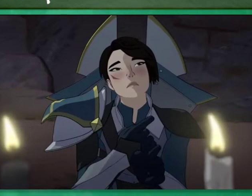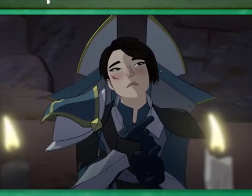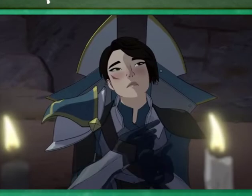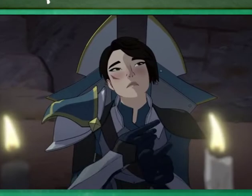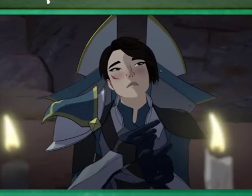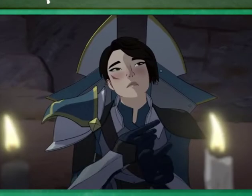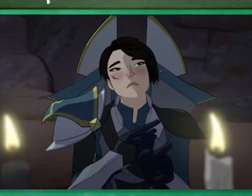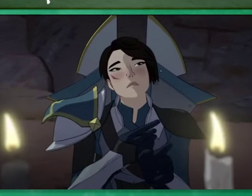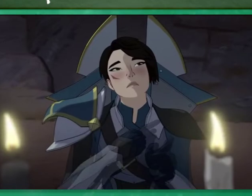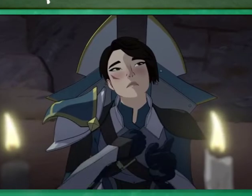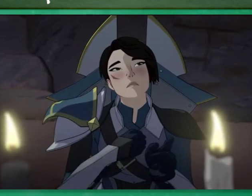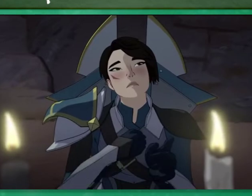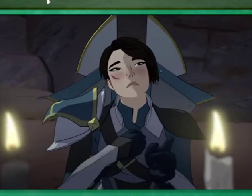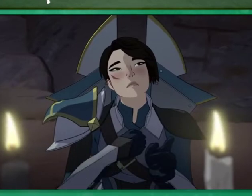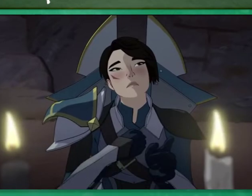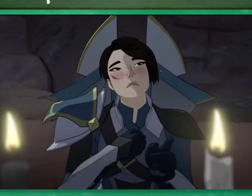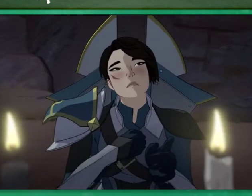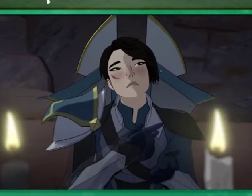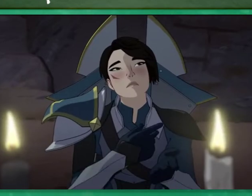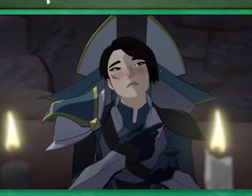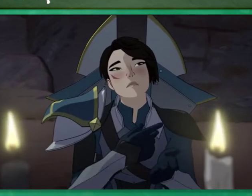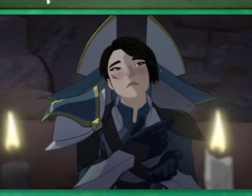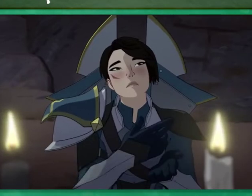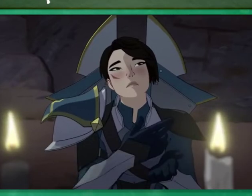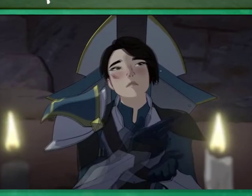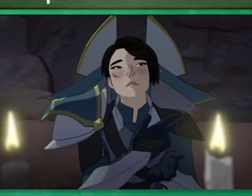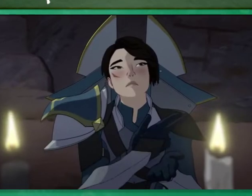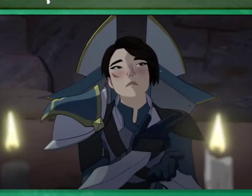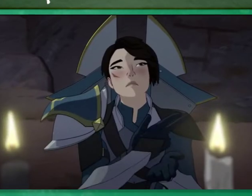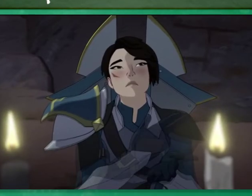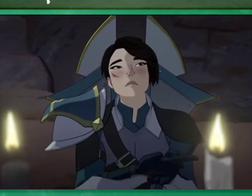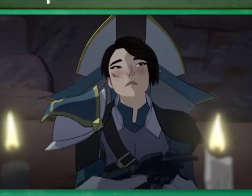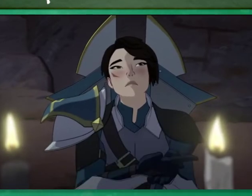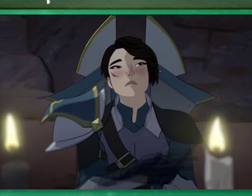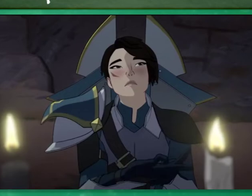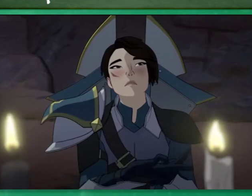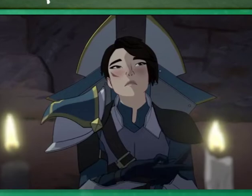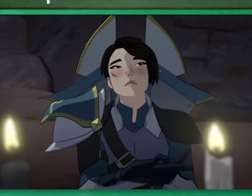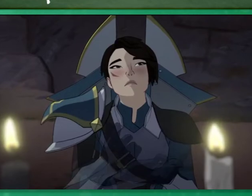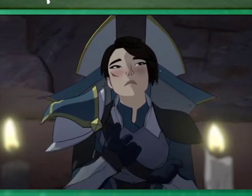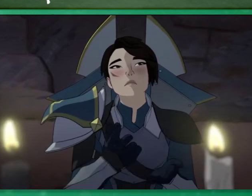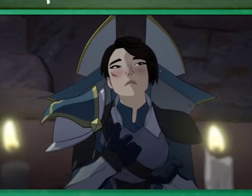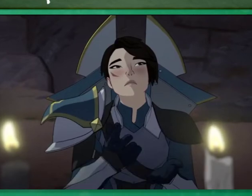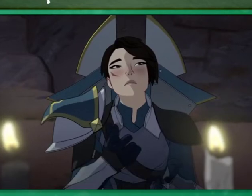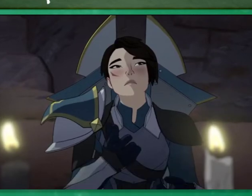Oh, it's... I think she's saying sister. Big sister. That makes sense. Okay.